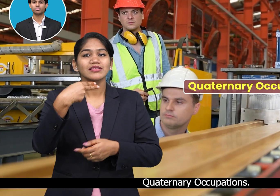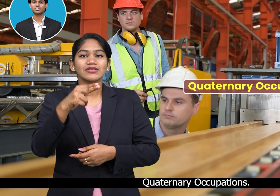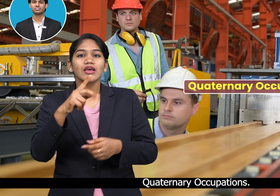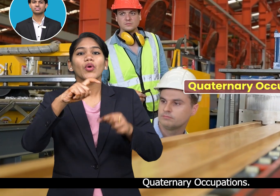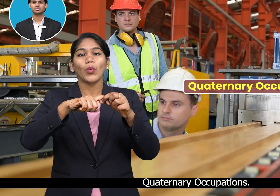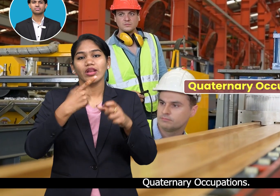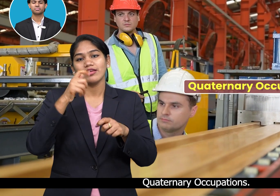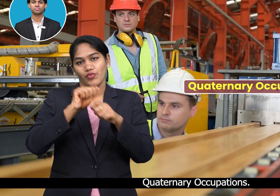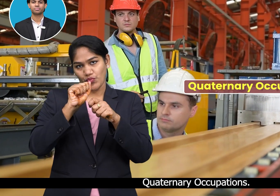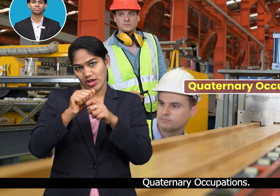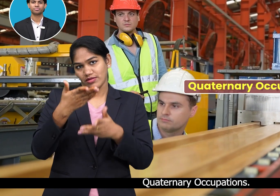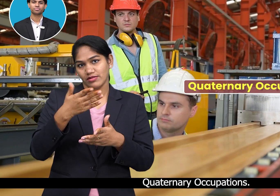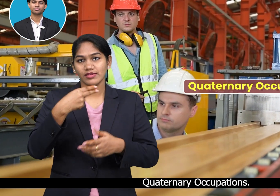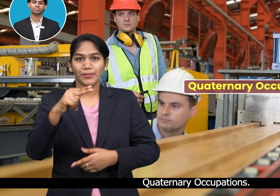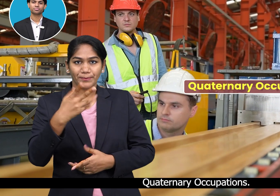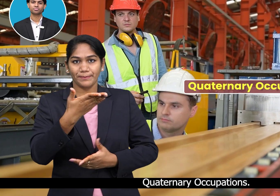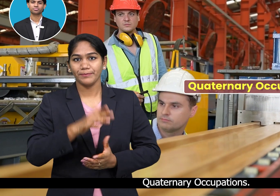quaternary occupations.